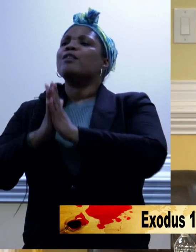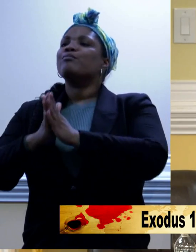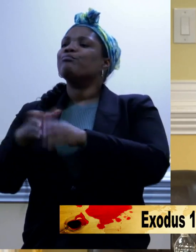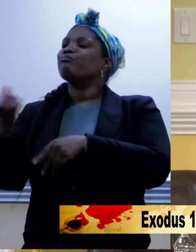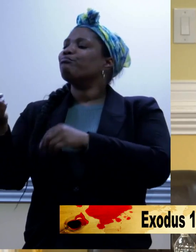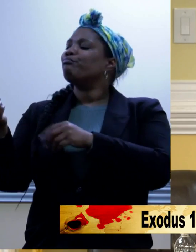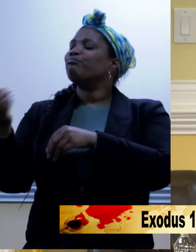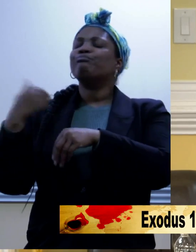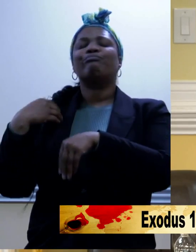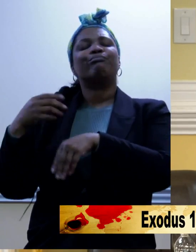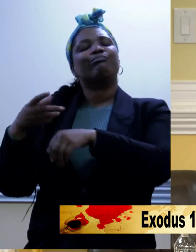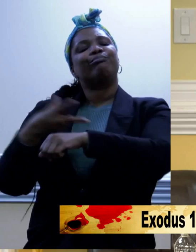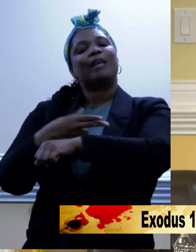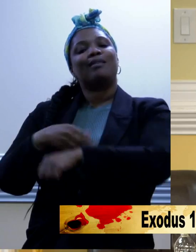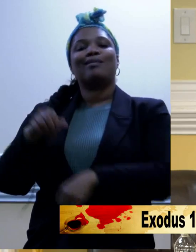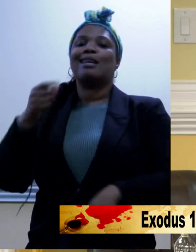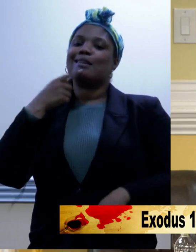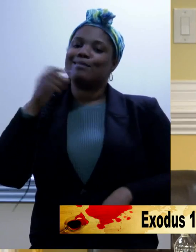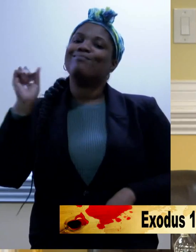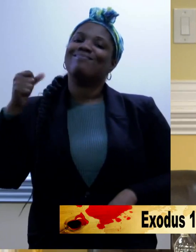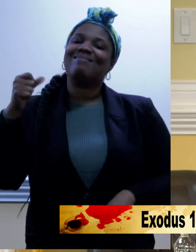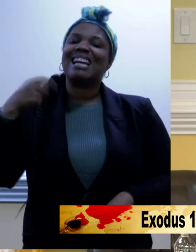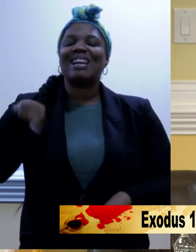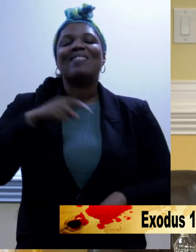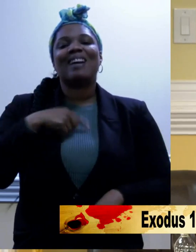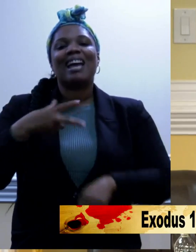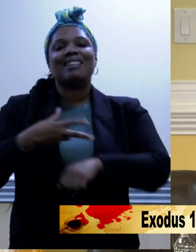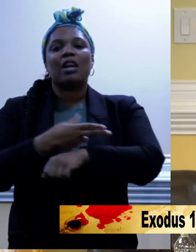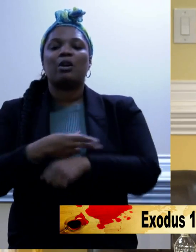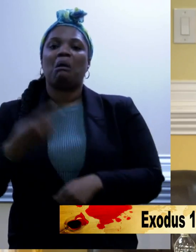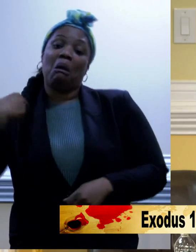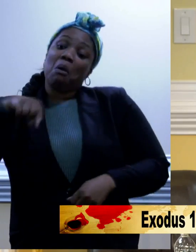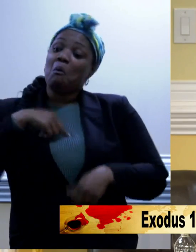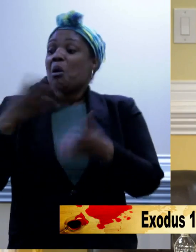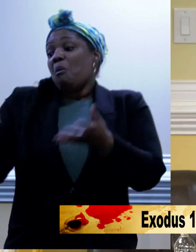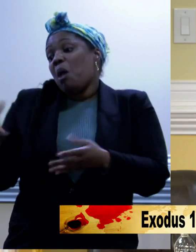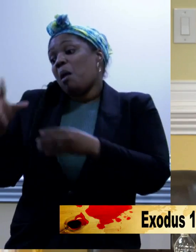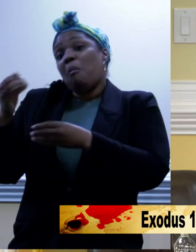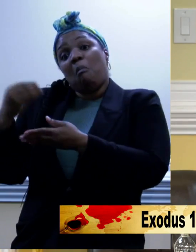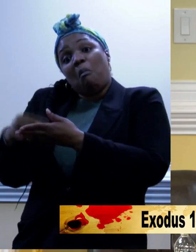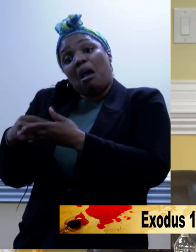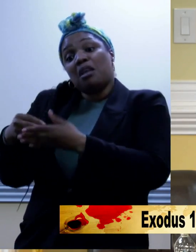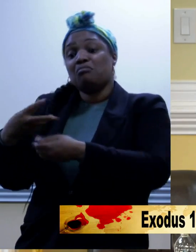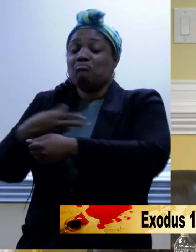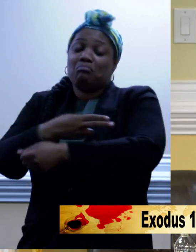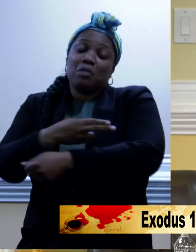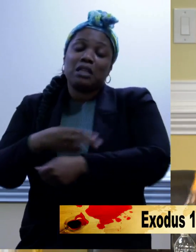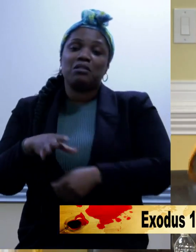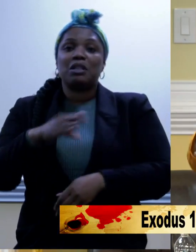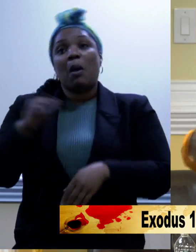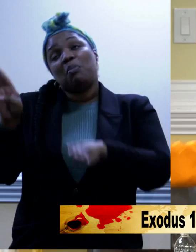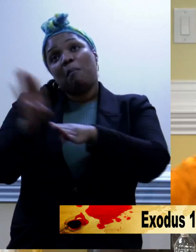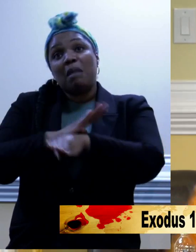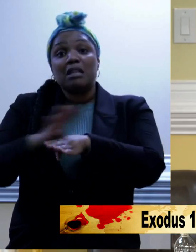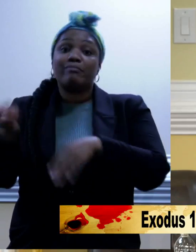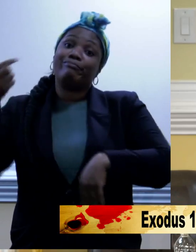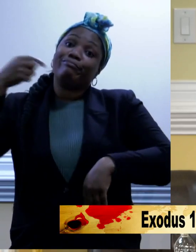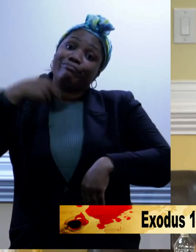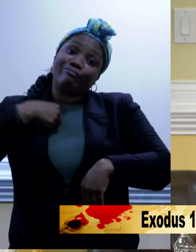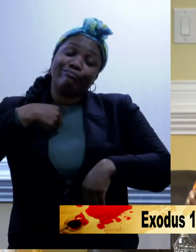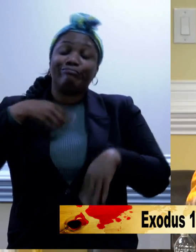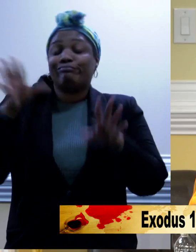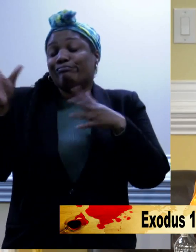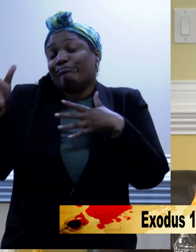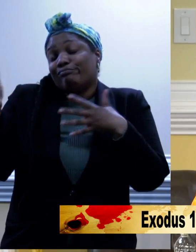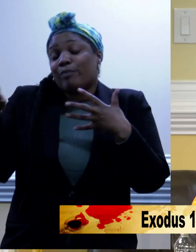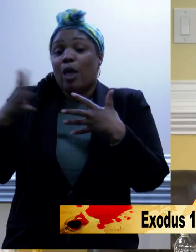I said, yeah, we got lamb. Well, we want to buy some lamb. So the business part says, hey, this is a business deal. I may as